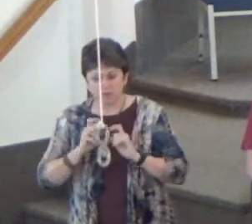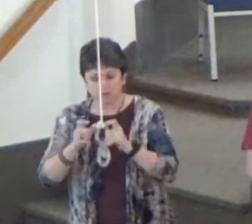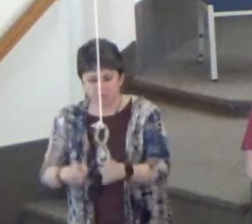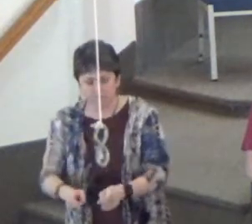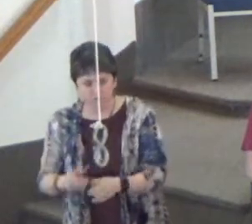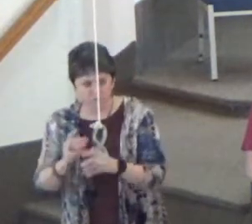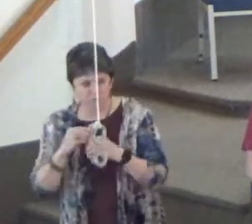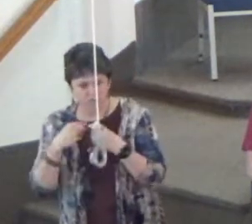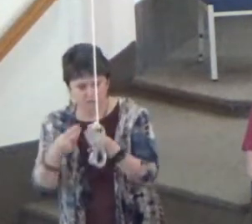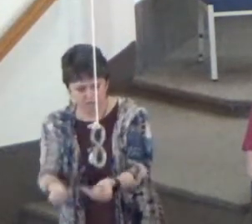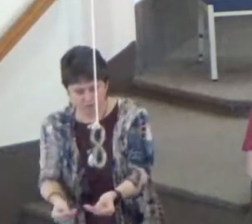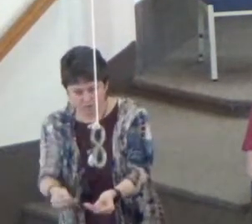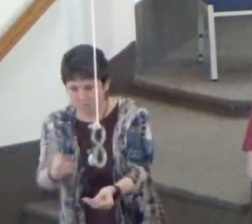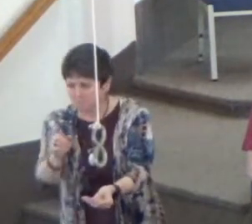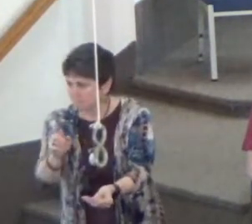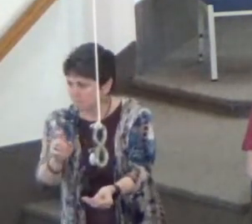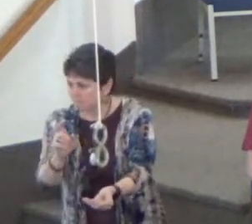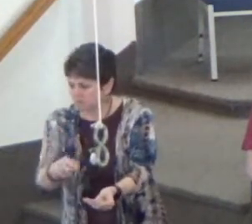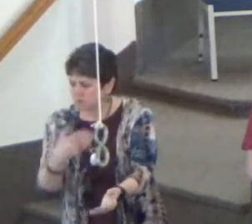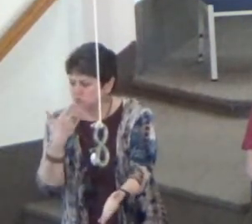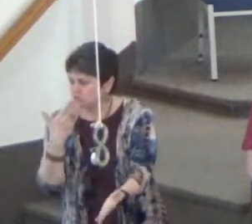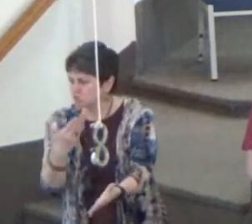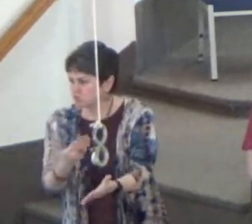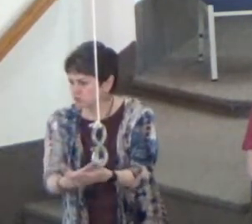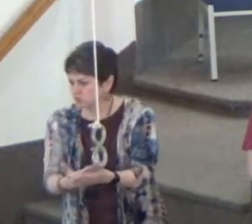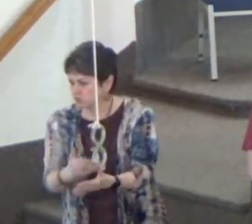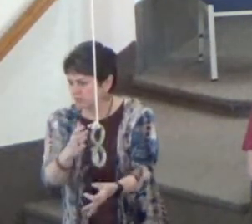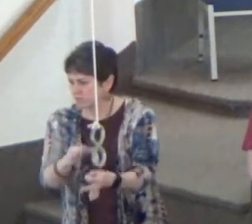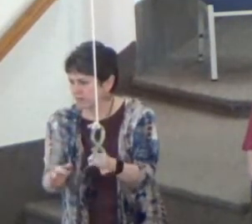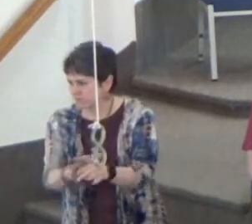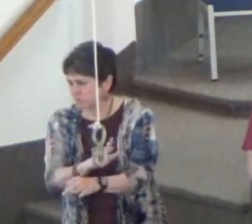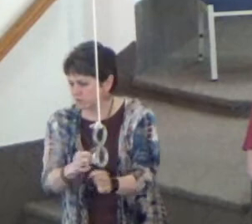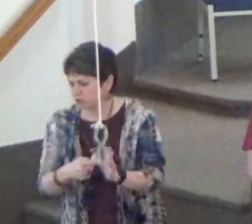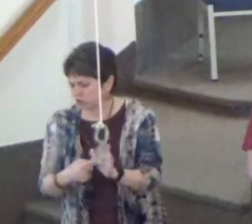trust must prove faithful."